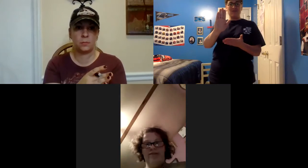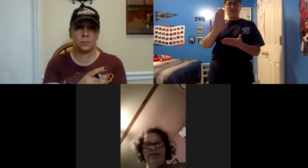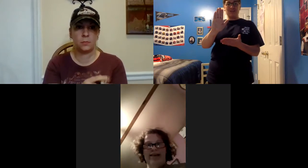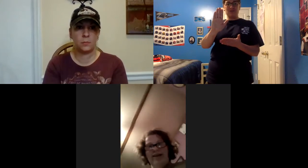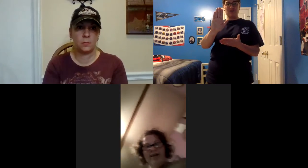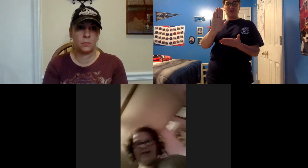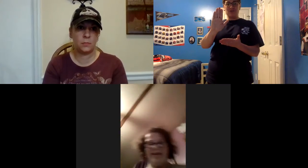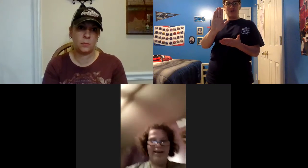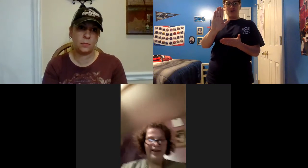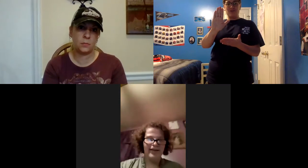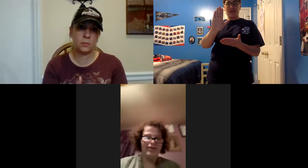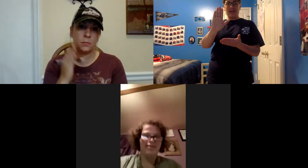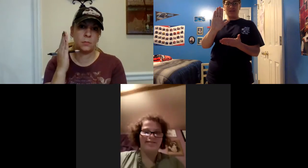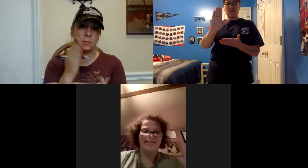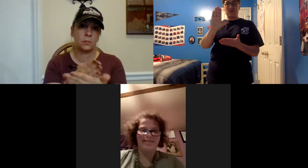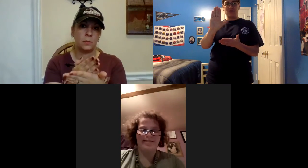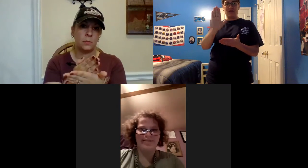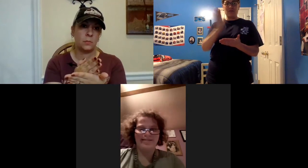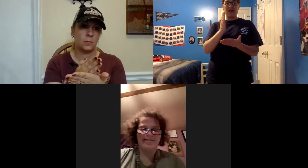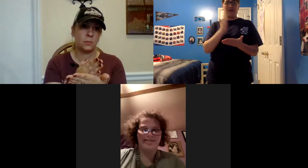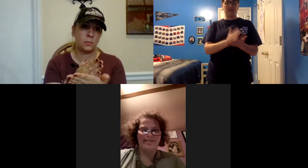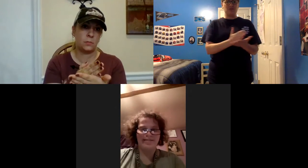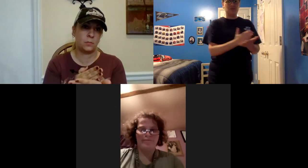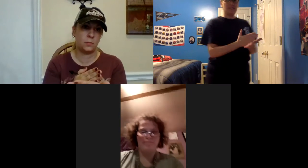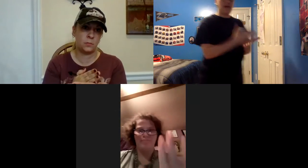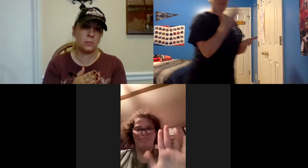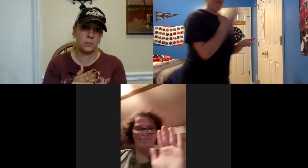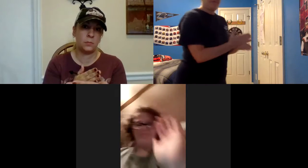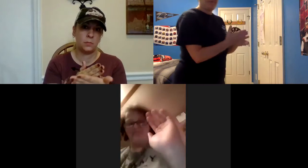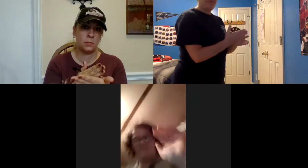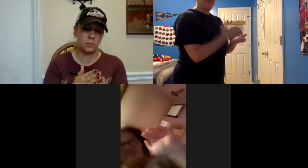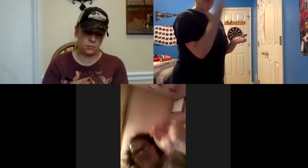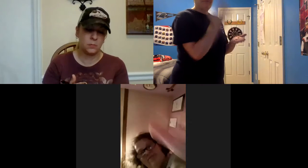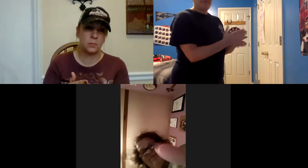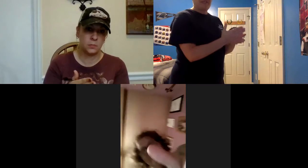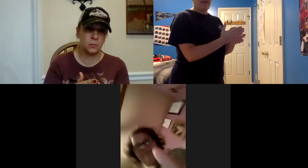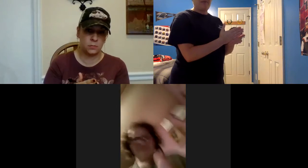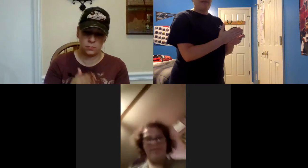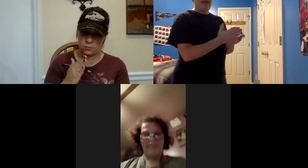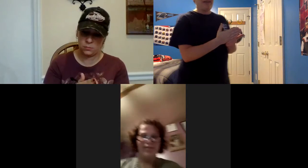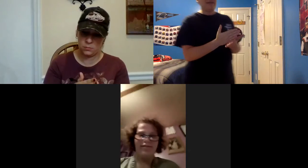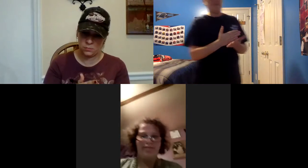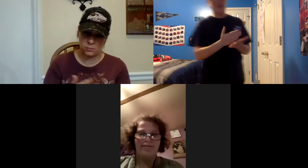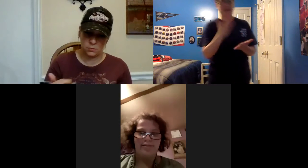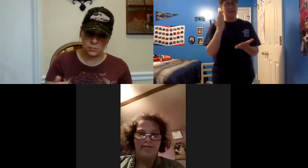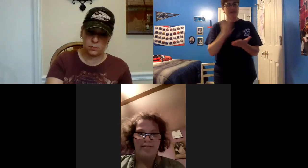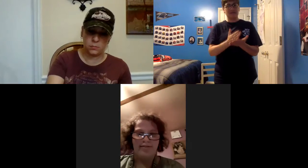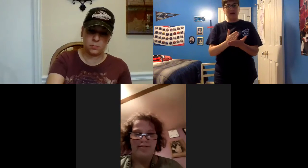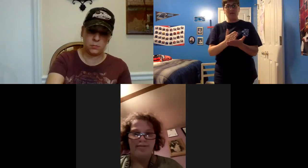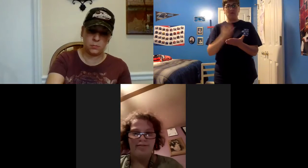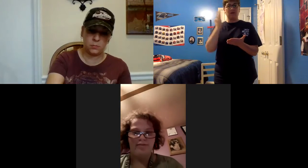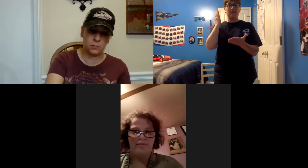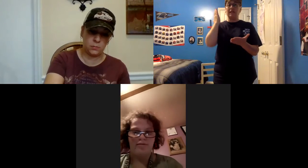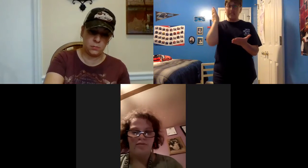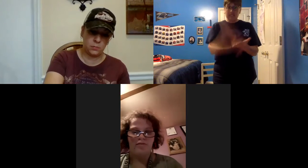And you've got your hand with your thumb out, and you're just doing stop. Stop. And it can be